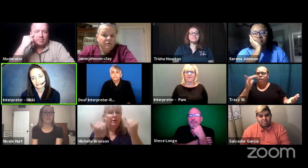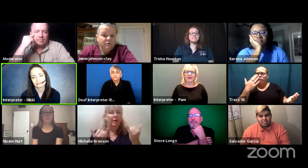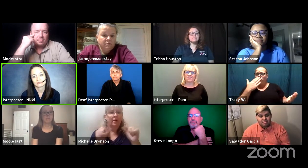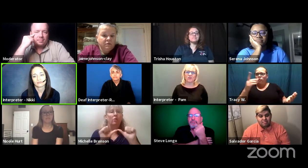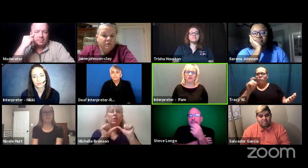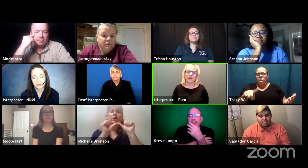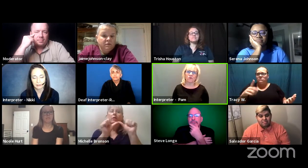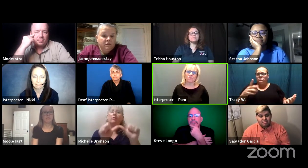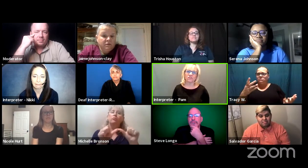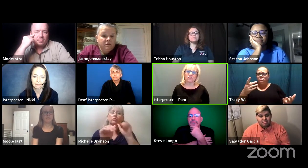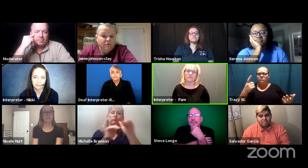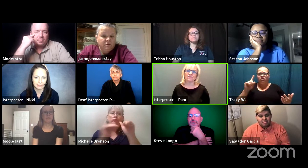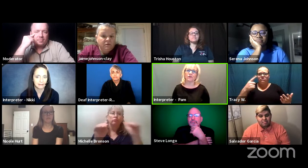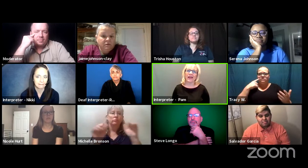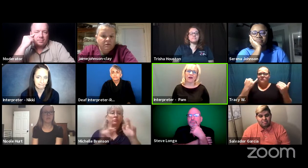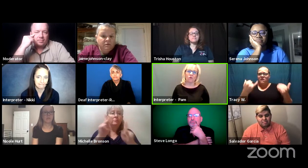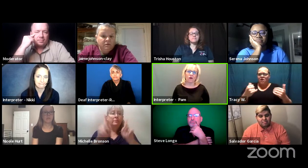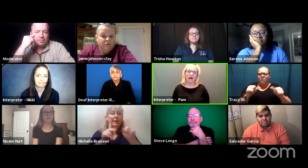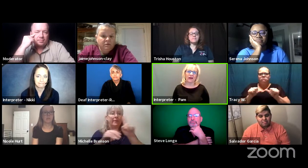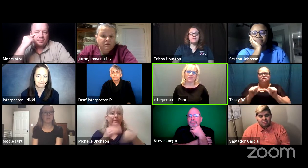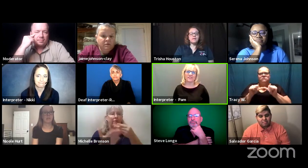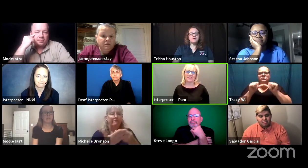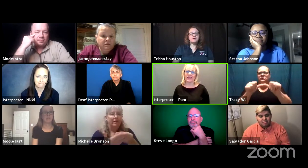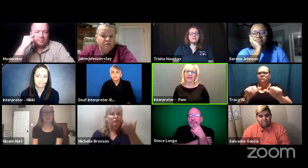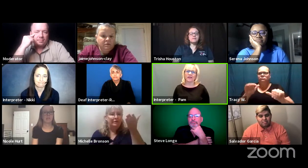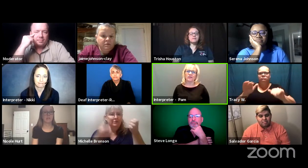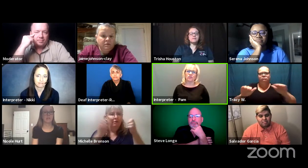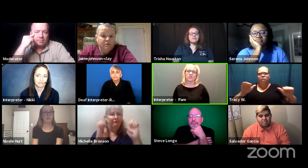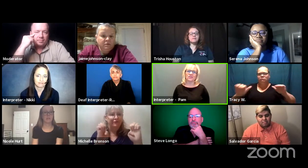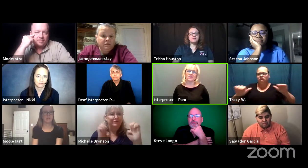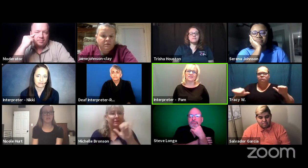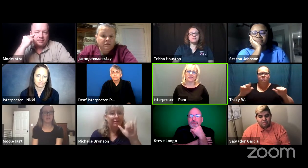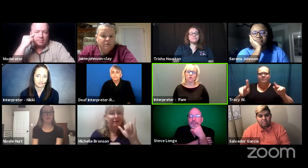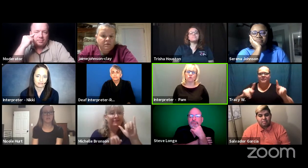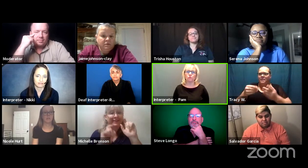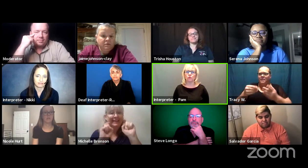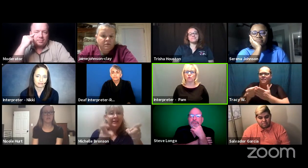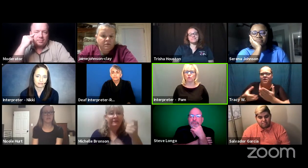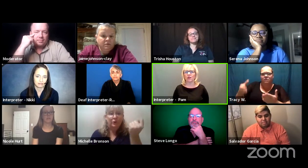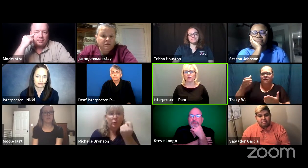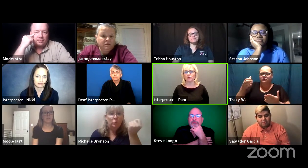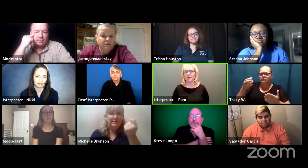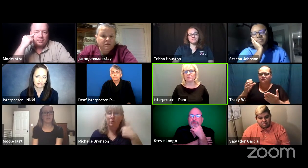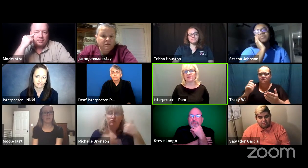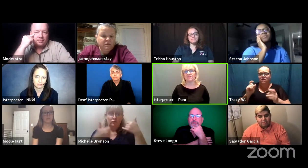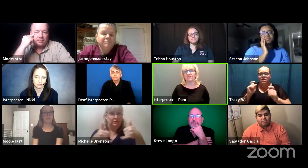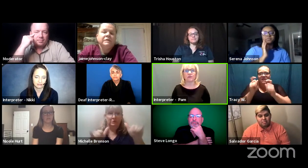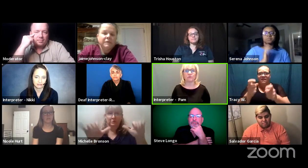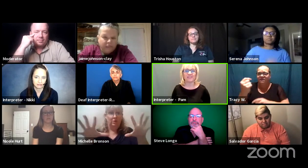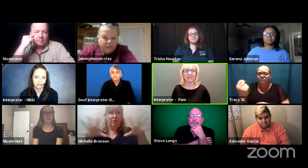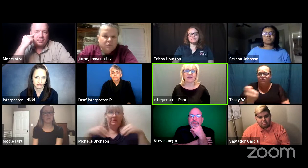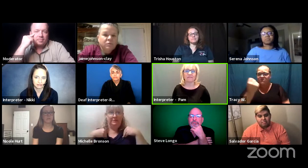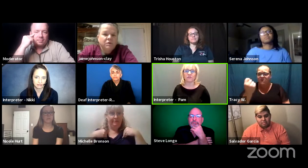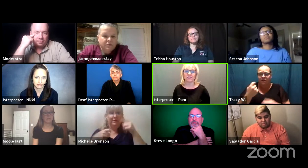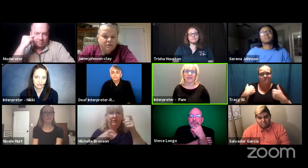That is a great question. For now, I would say just continue to alert people of our fundraising efforts like